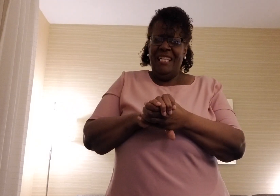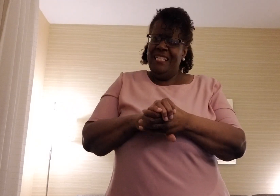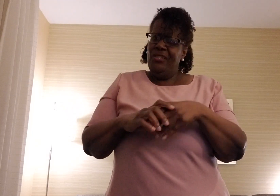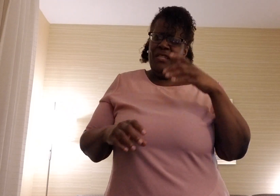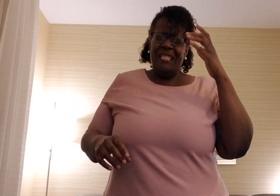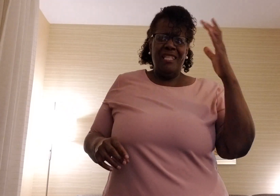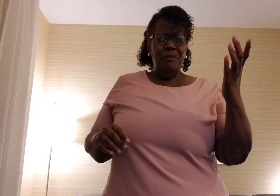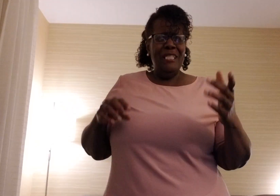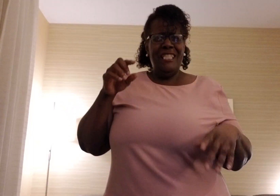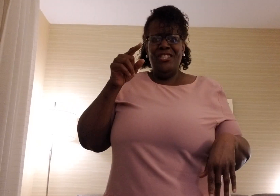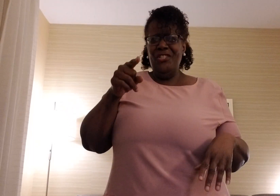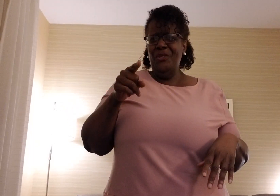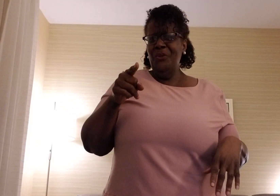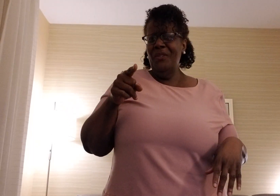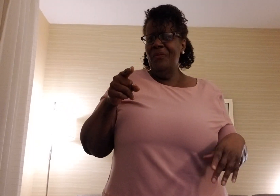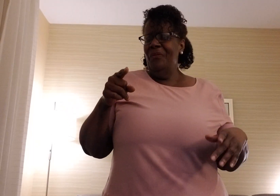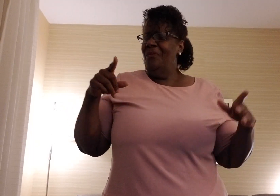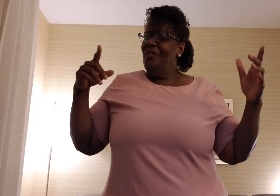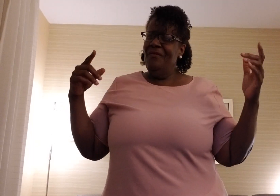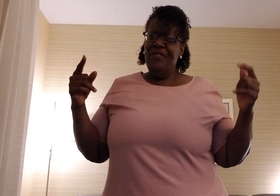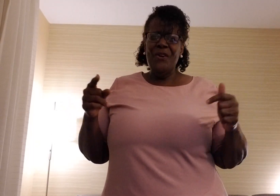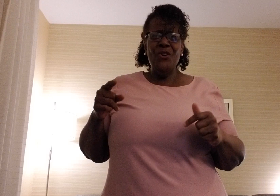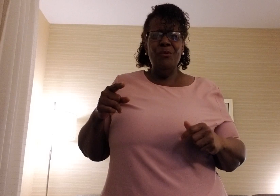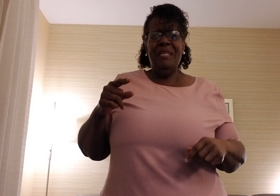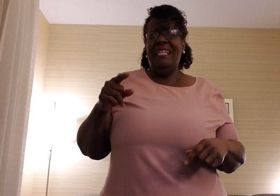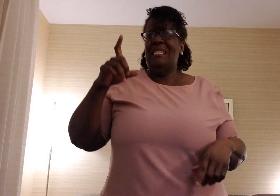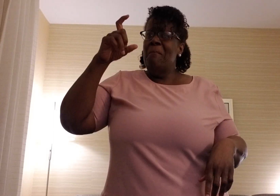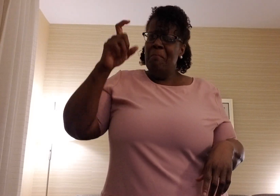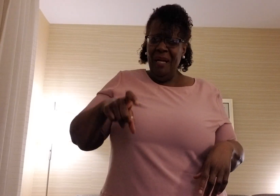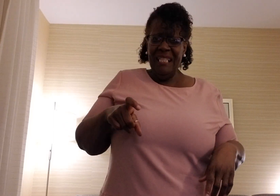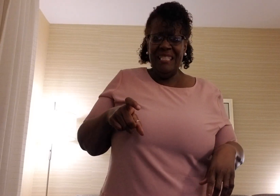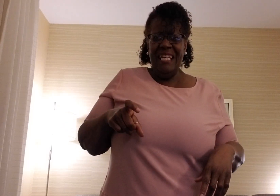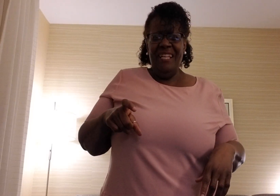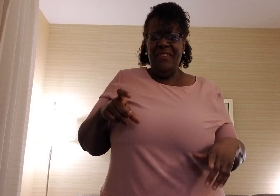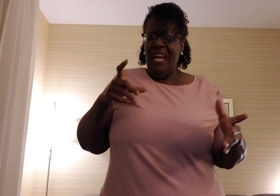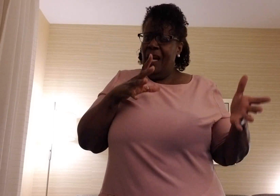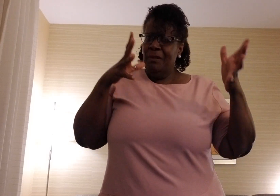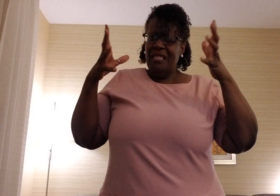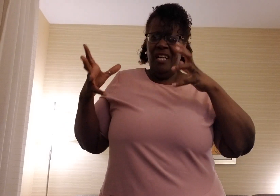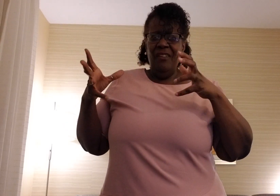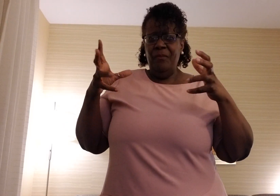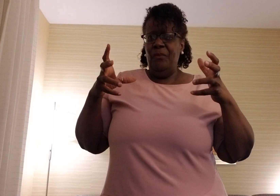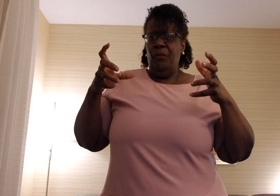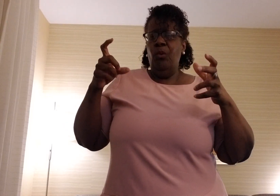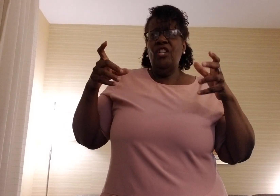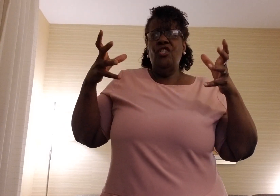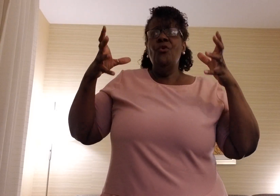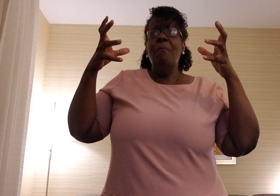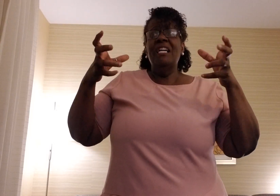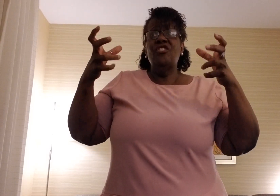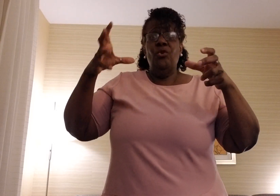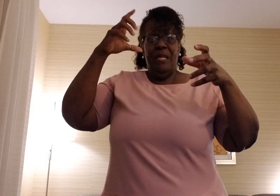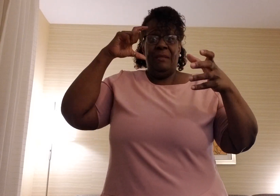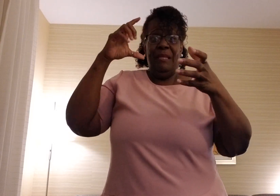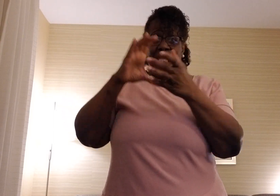So the subject is you, the verb is must, the object of what you must do is